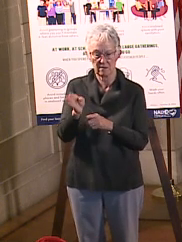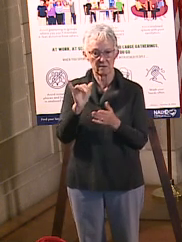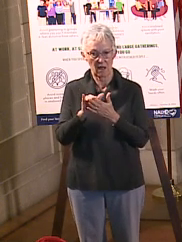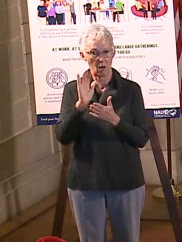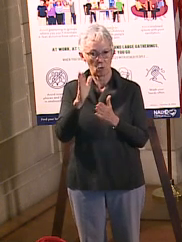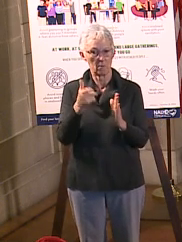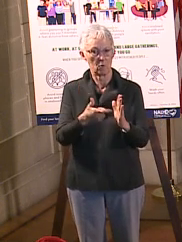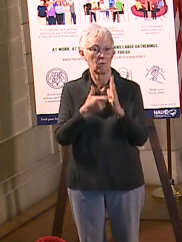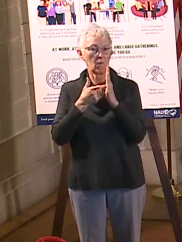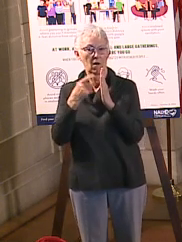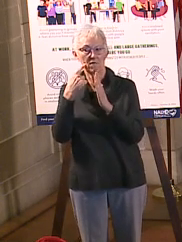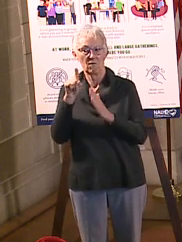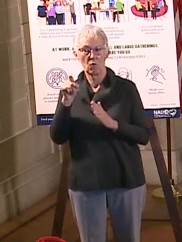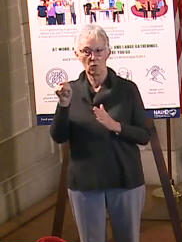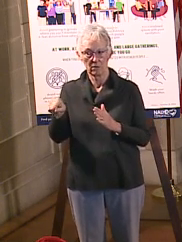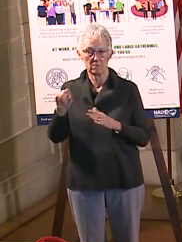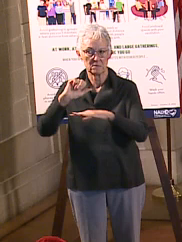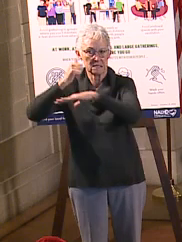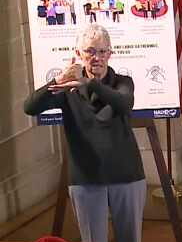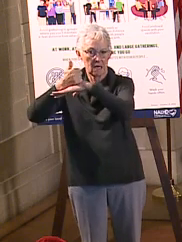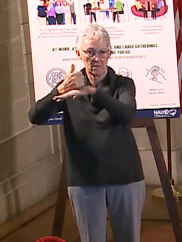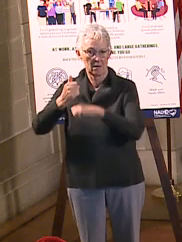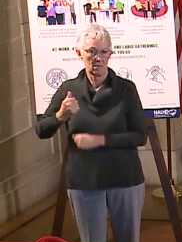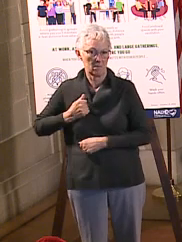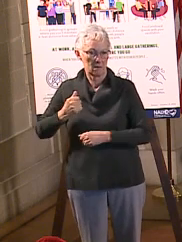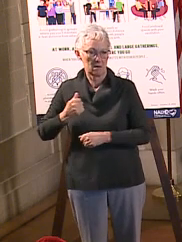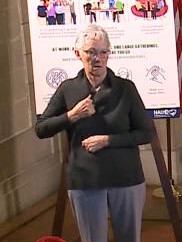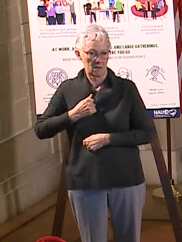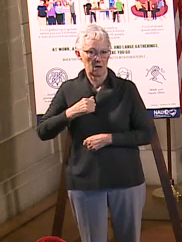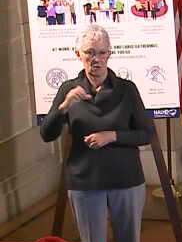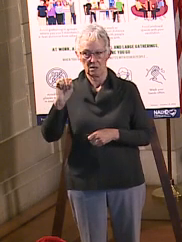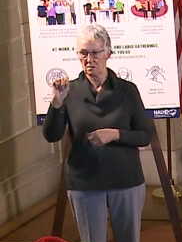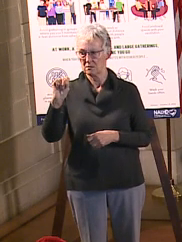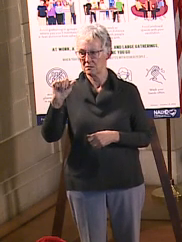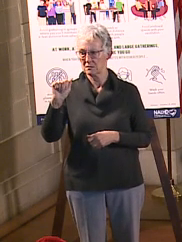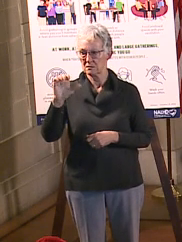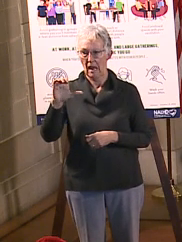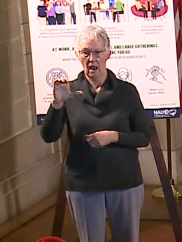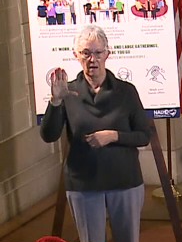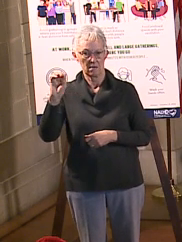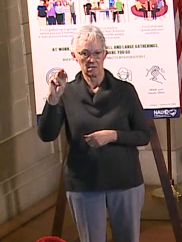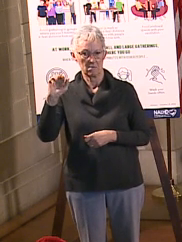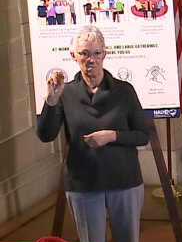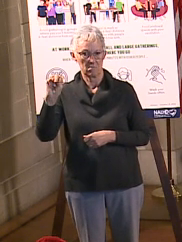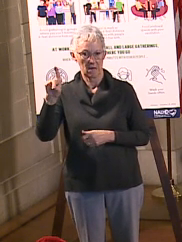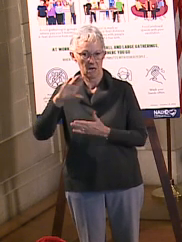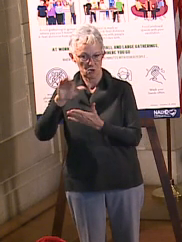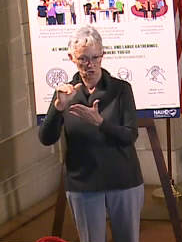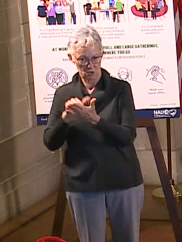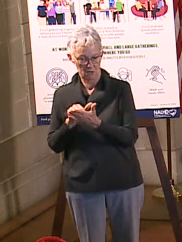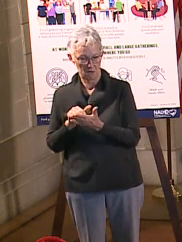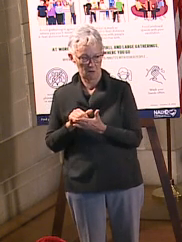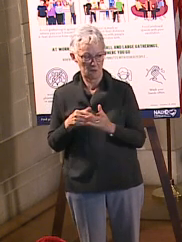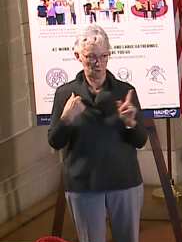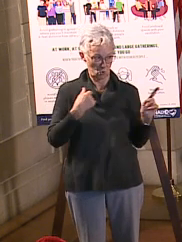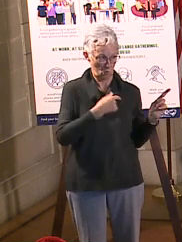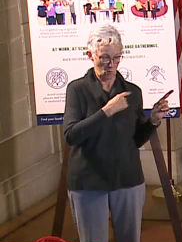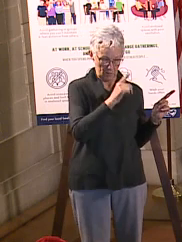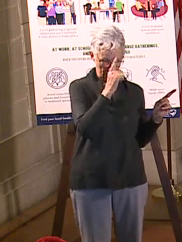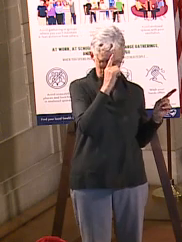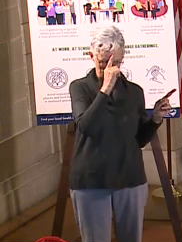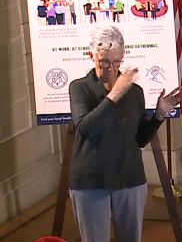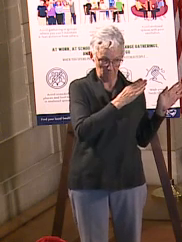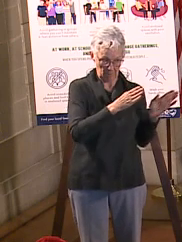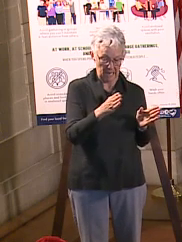at one of our campuses. It may be in North Dakota. They have been pushing for one for years. We would help them build that and make them the